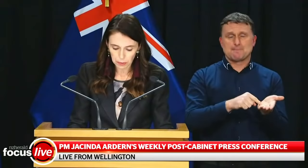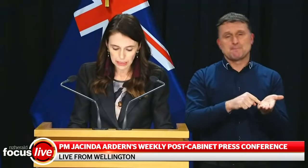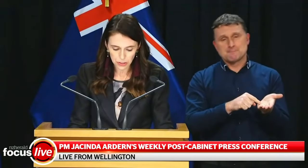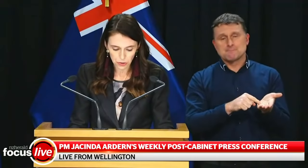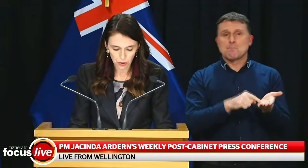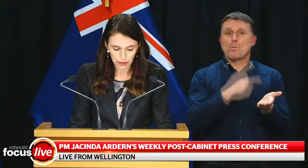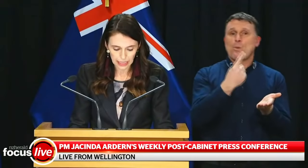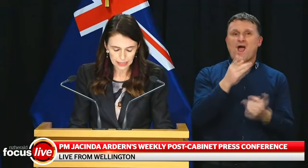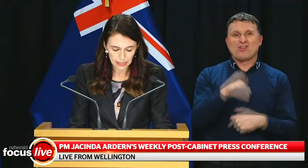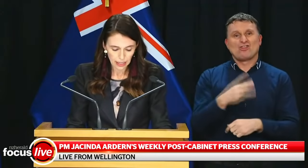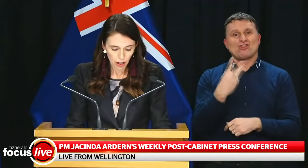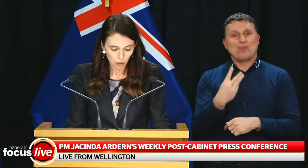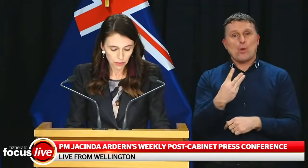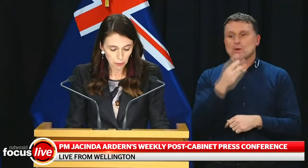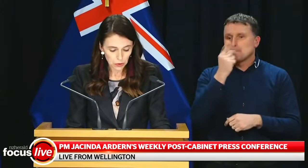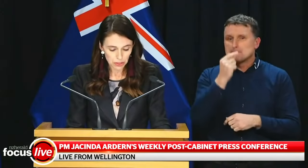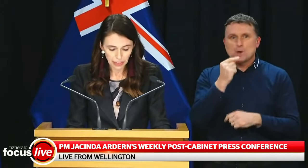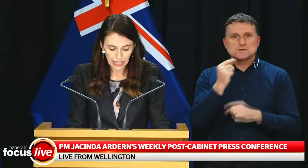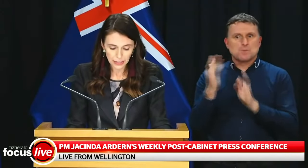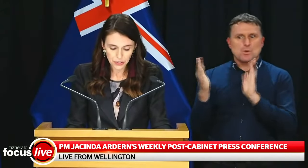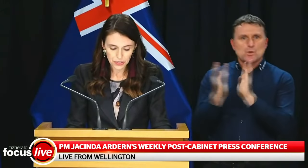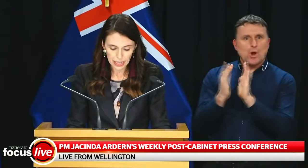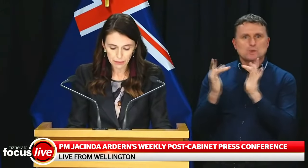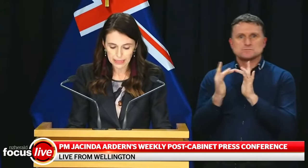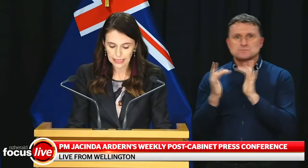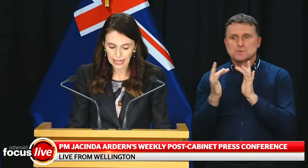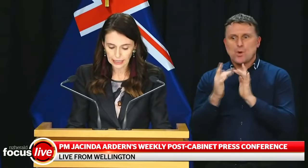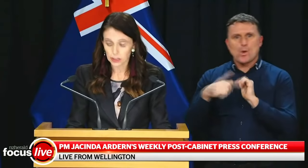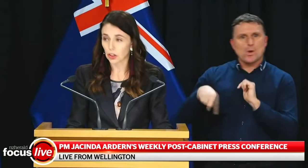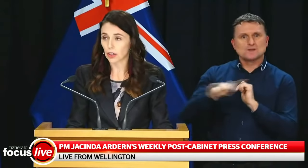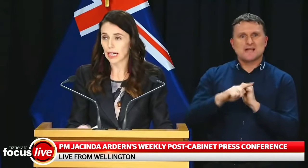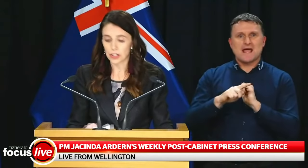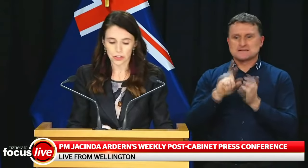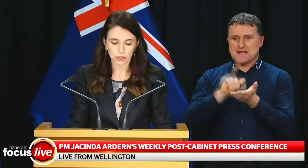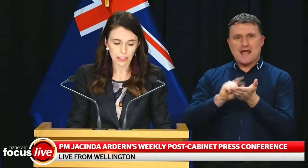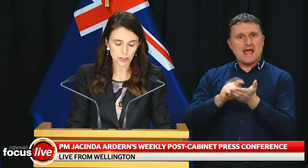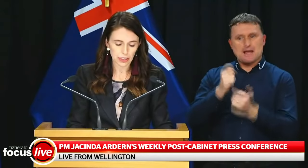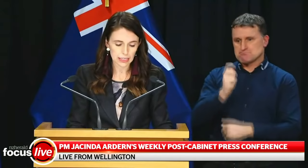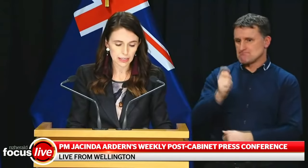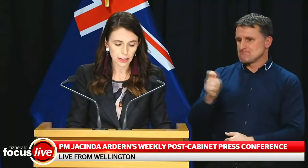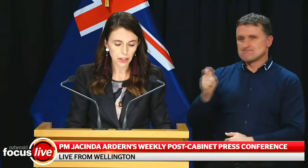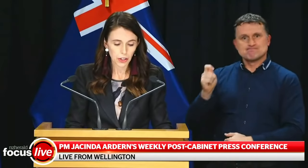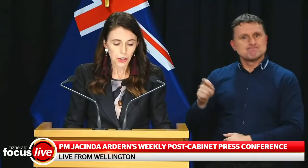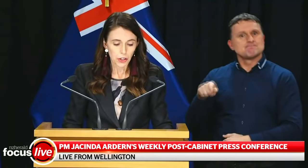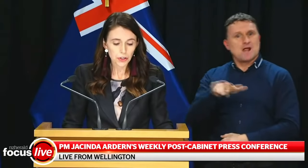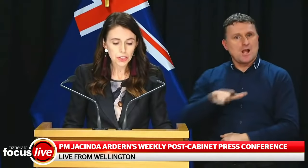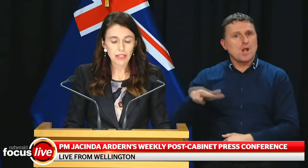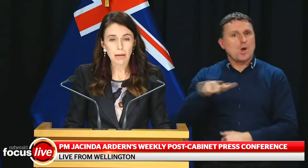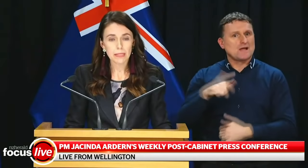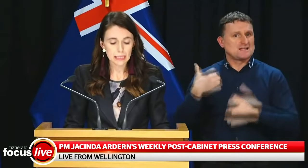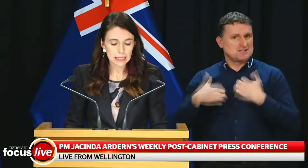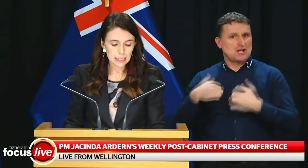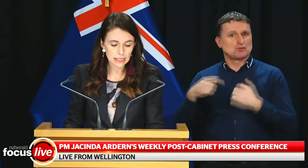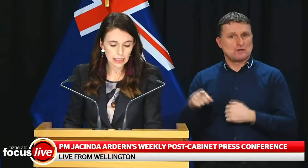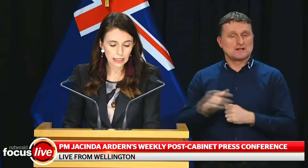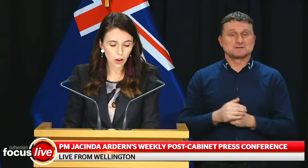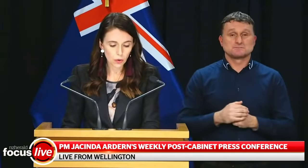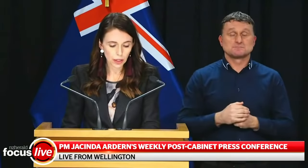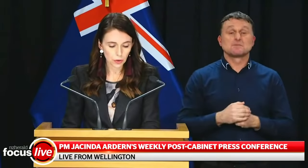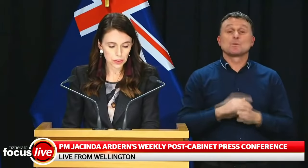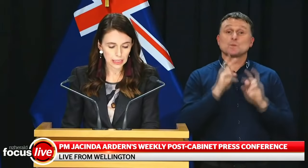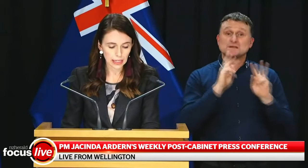third of the potential contacts of the positive case used the app to scan into locations of interest. Use of the app is